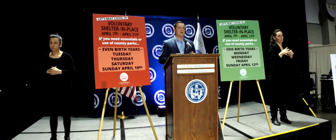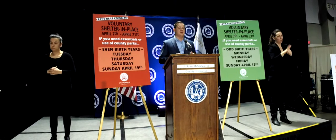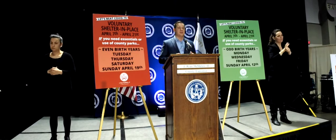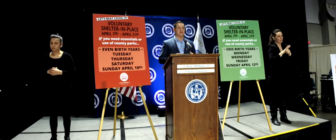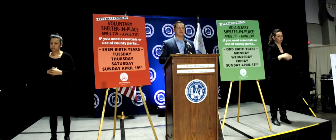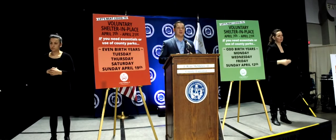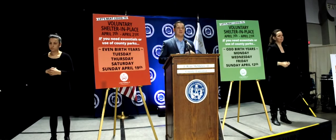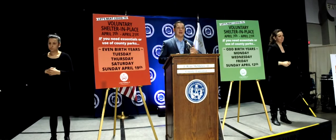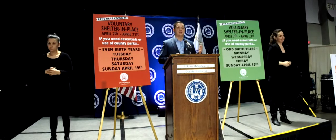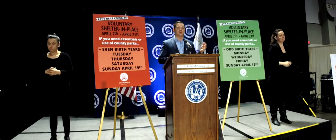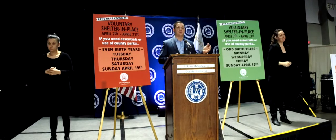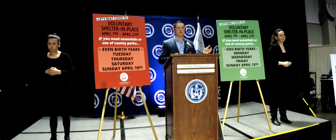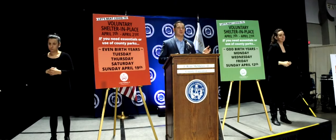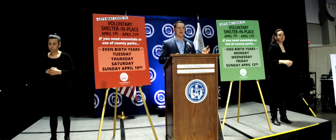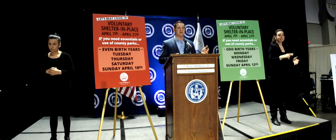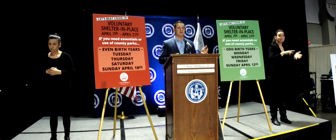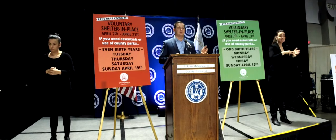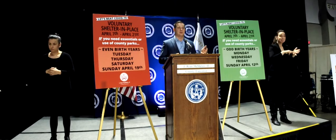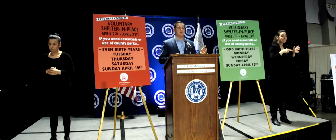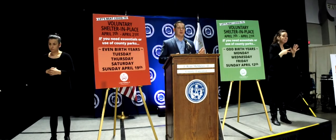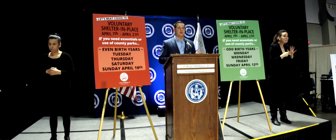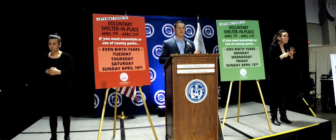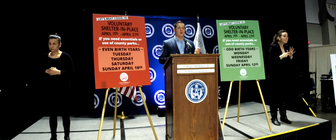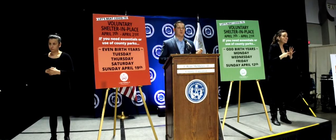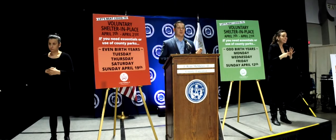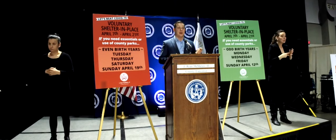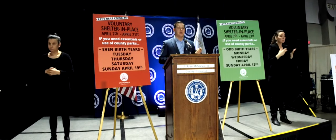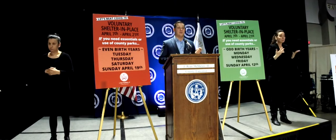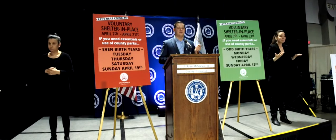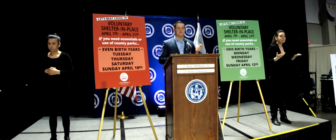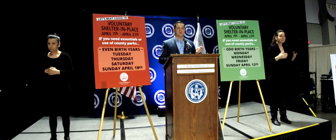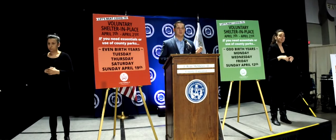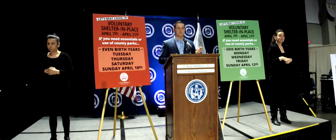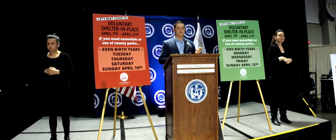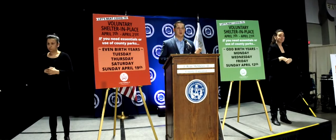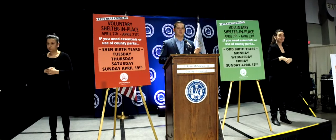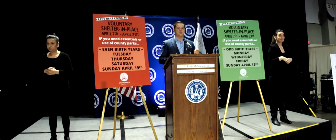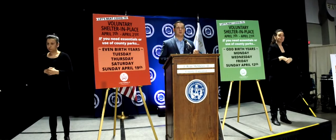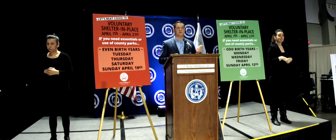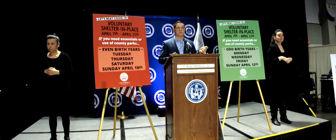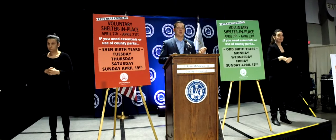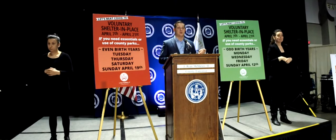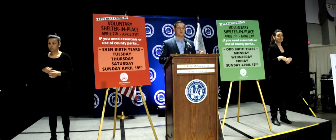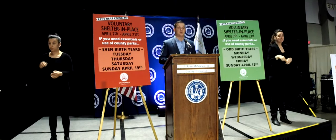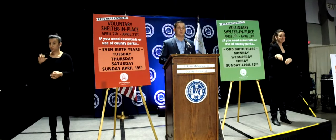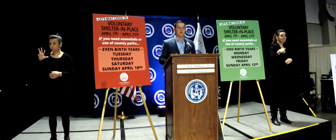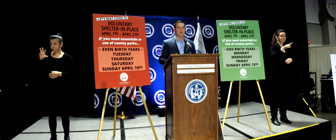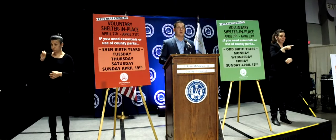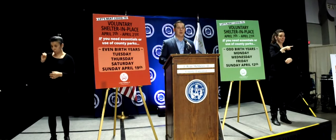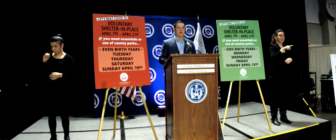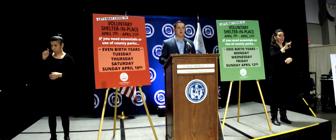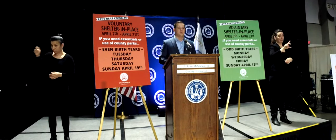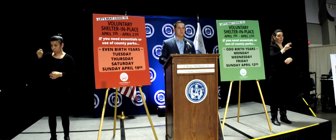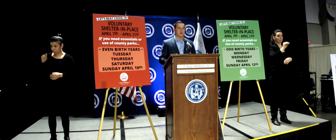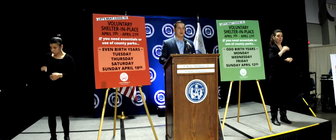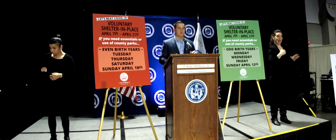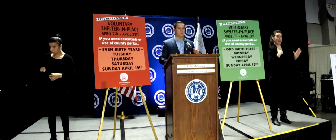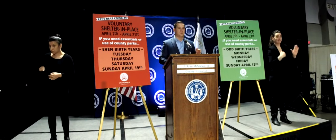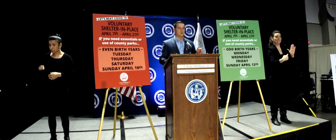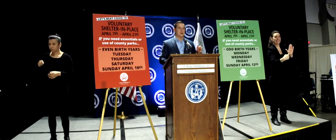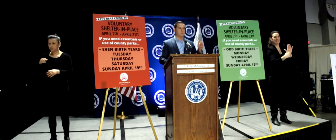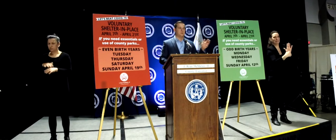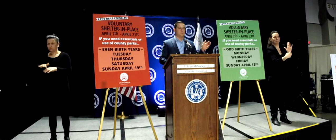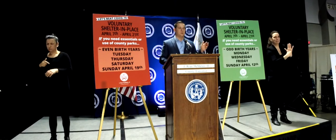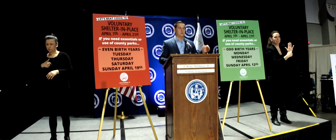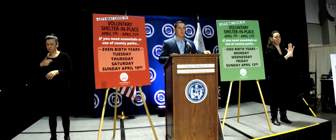that essentially you have 93% of folks that have symptoms are sick with something else. And I know there's been a lot of